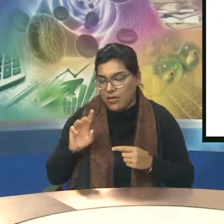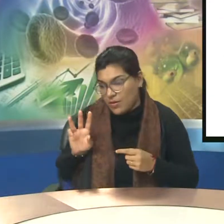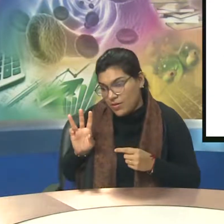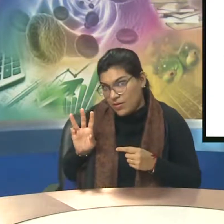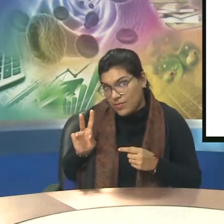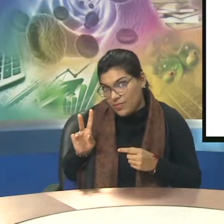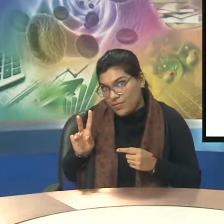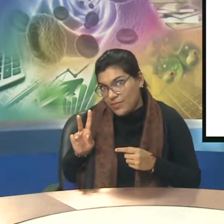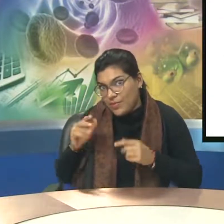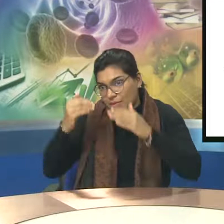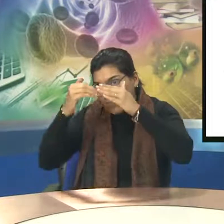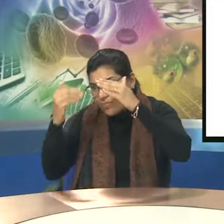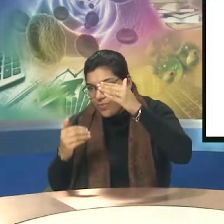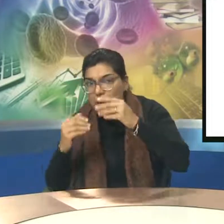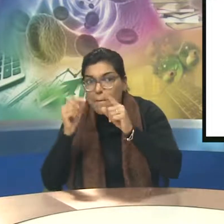is included in it.